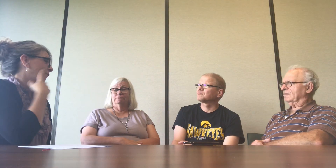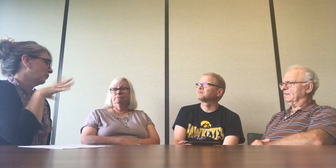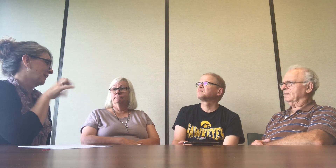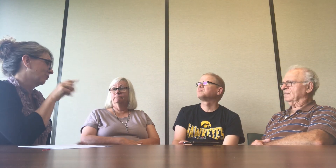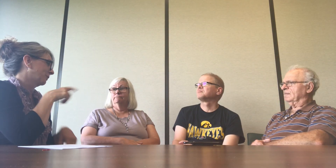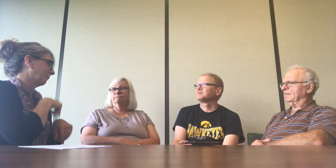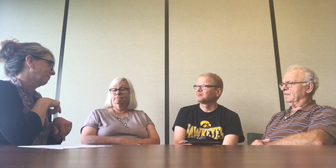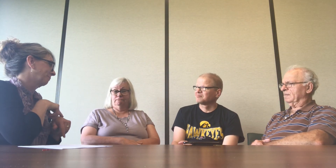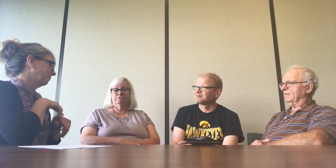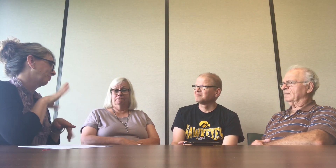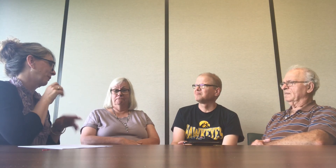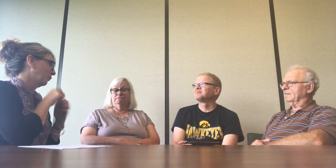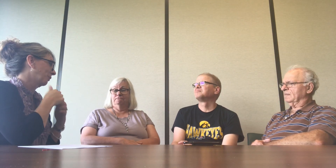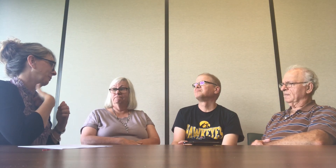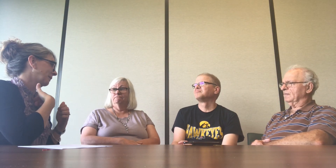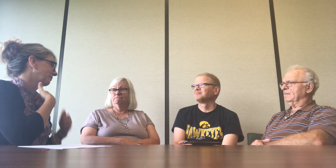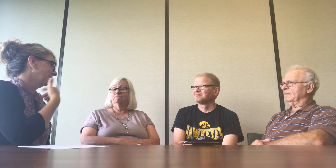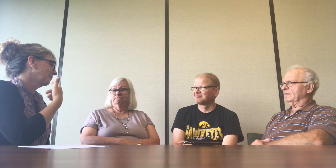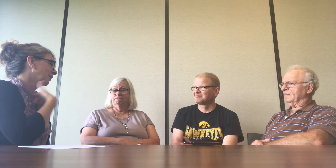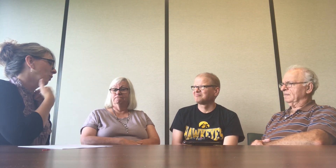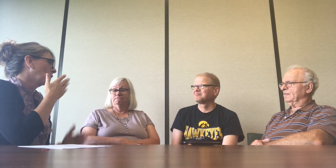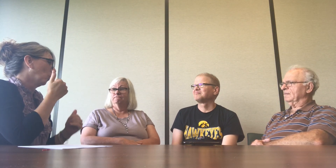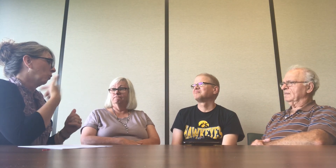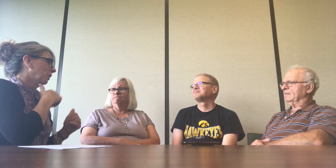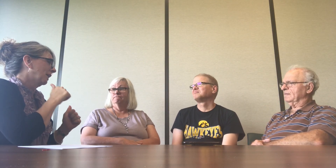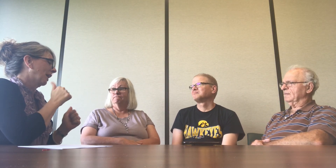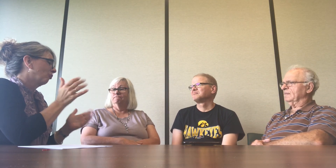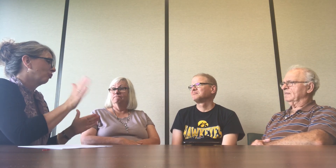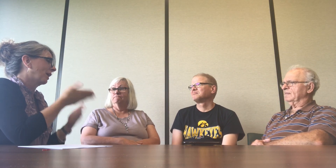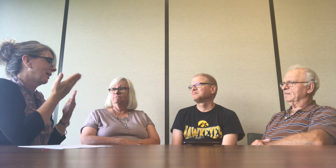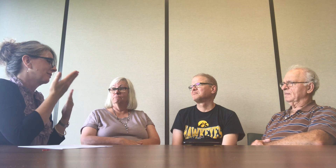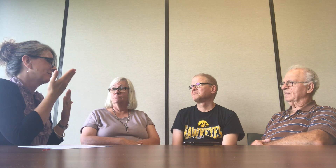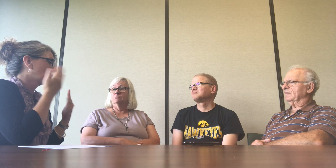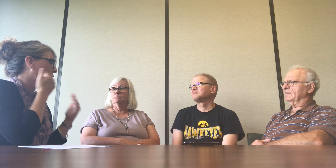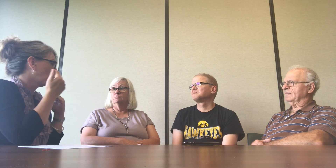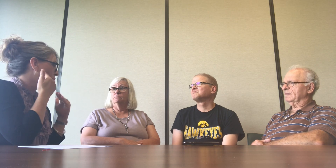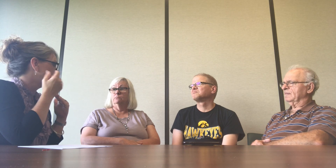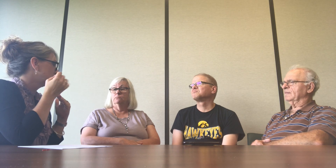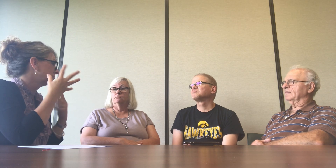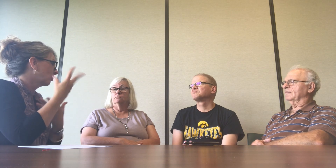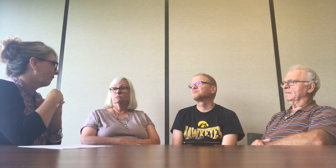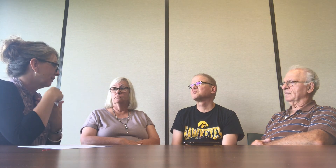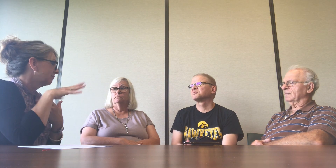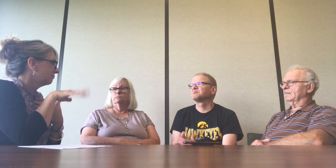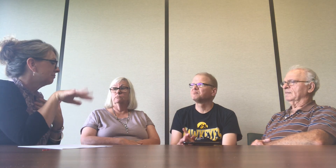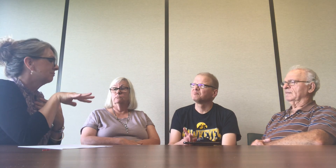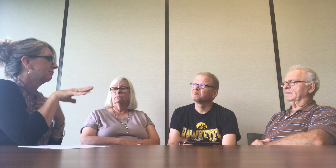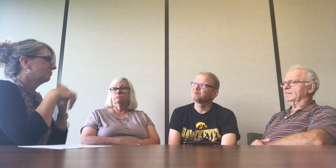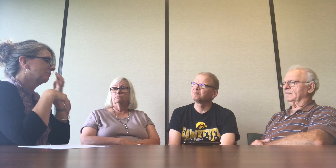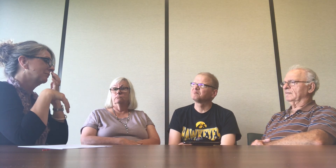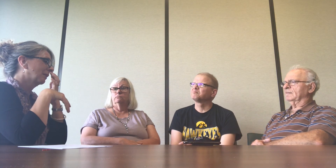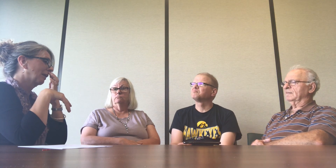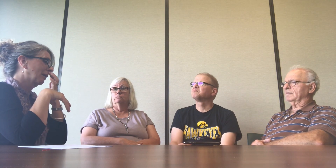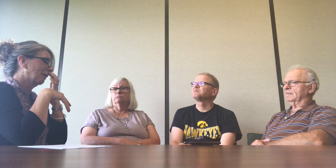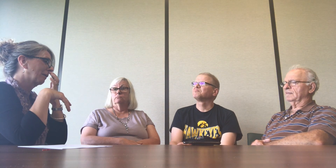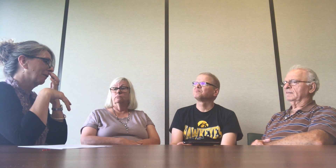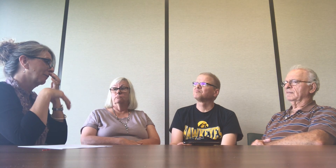Jennifer, okay, well, thank you so much for your time and for meeting with me. We hope that we can raise awareness and people's